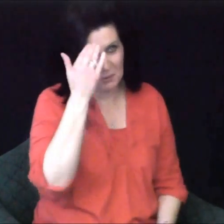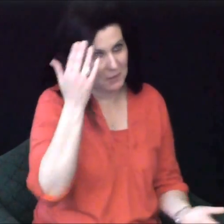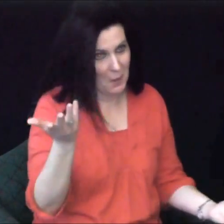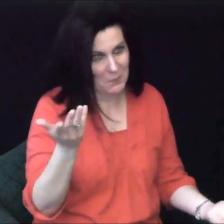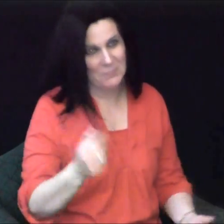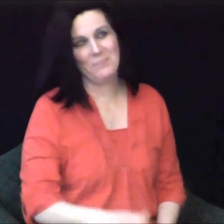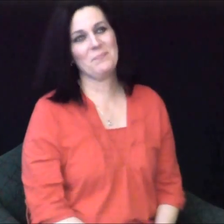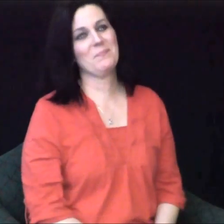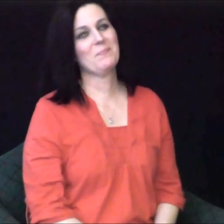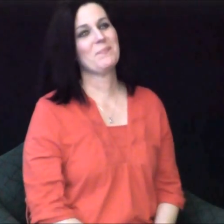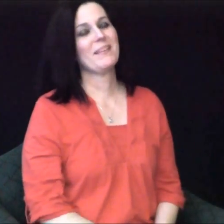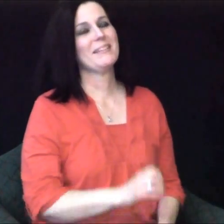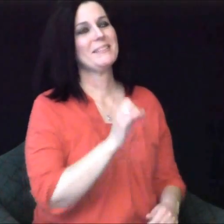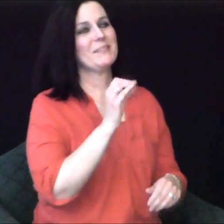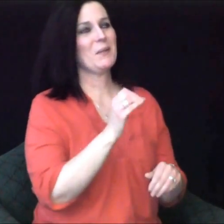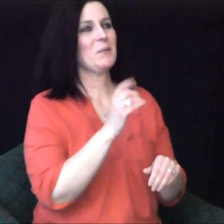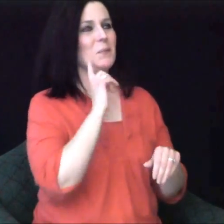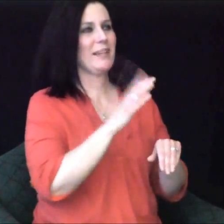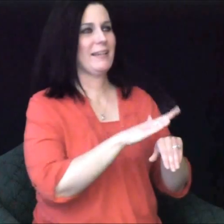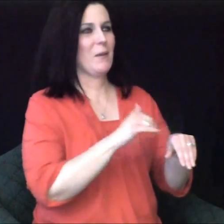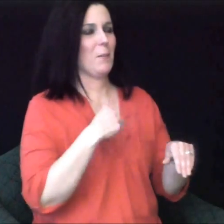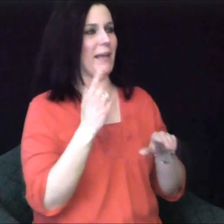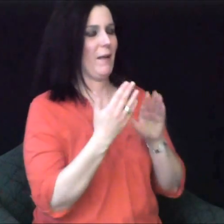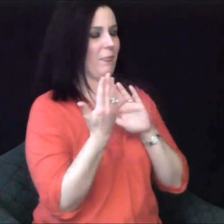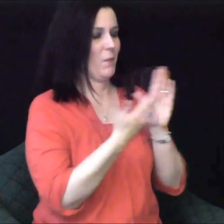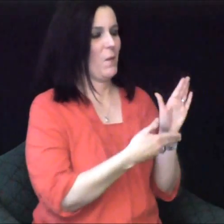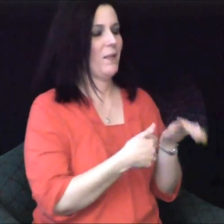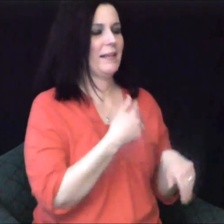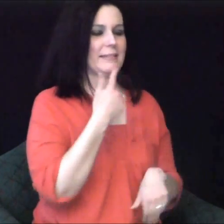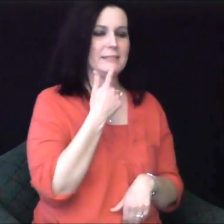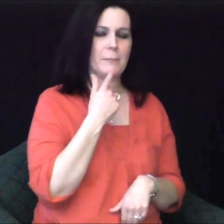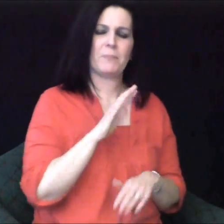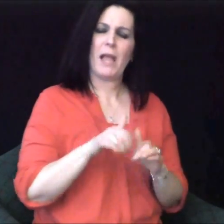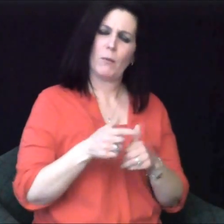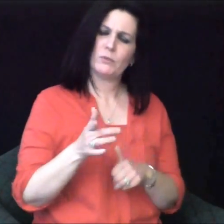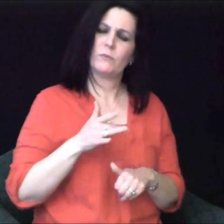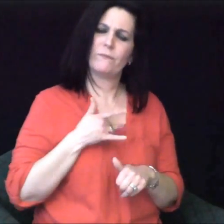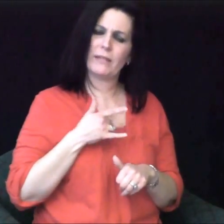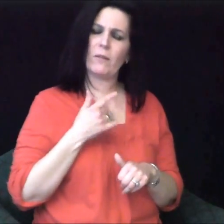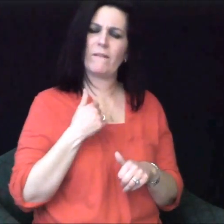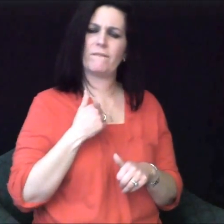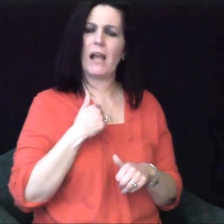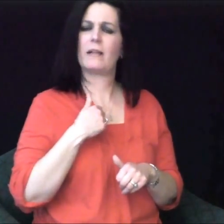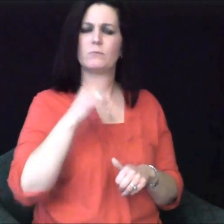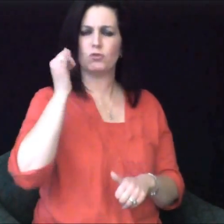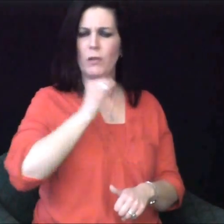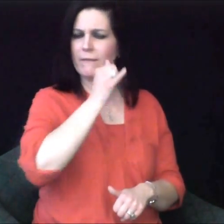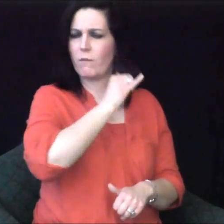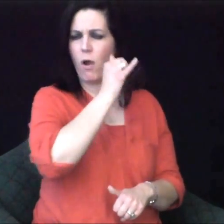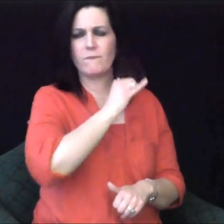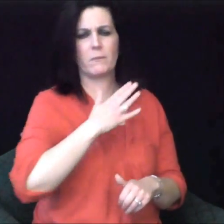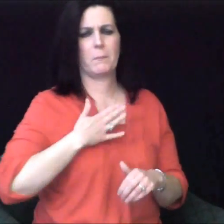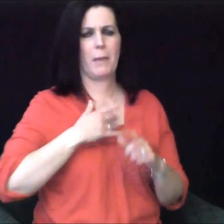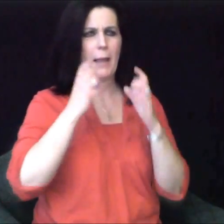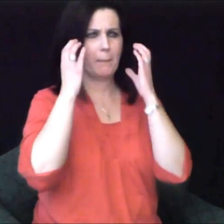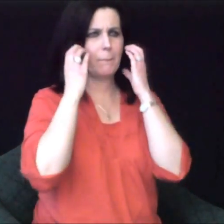negative, you never know. So when he called me out in the hallway, he said, "How would you feel if I shave off my